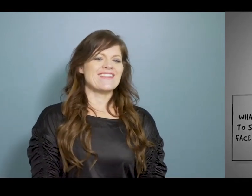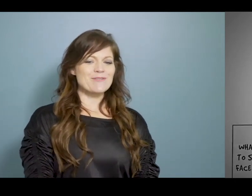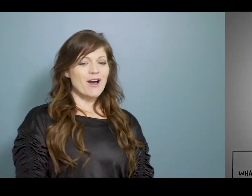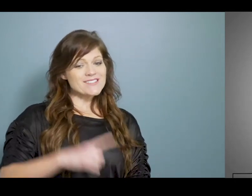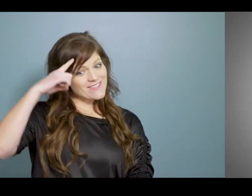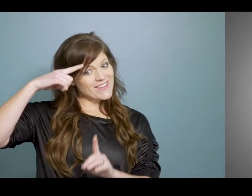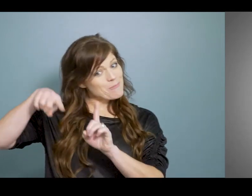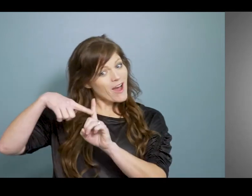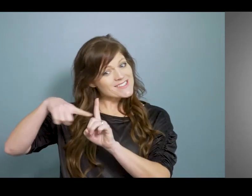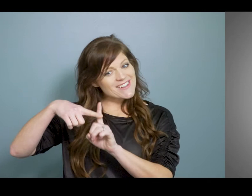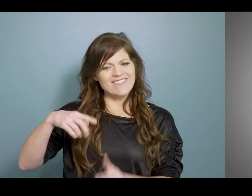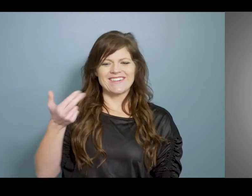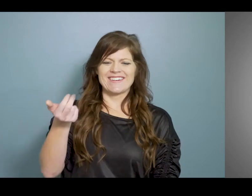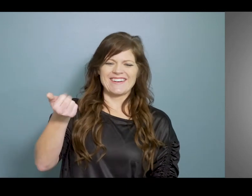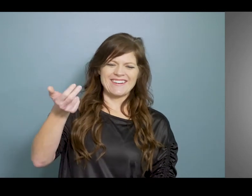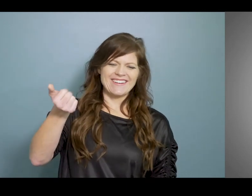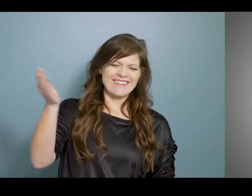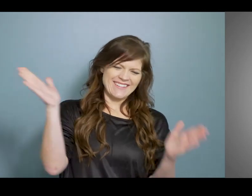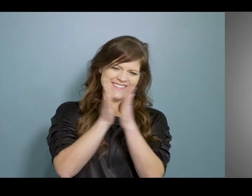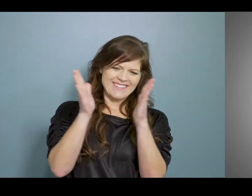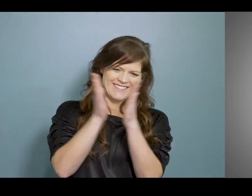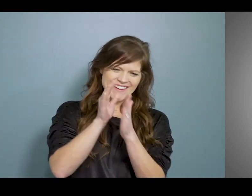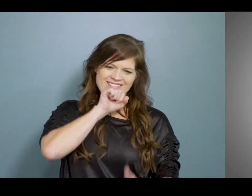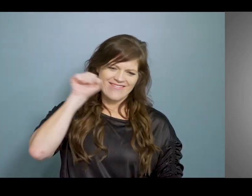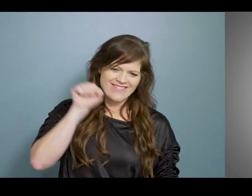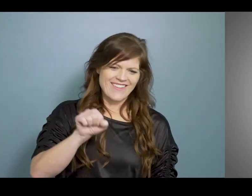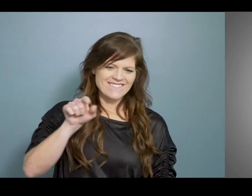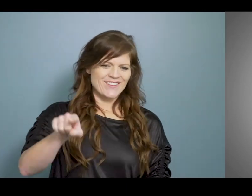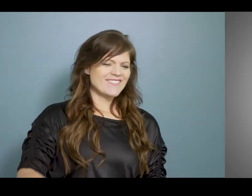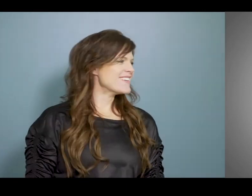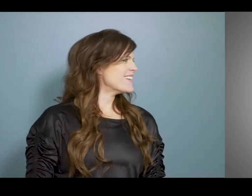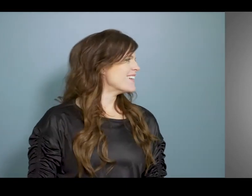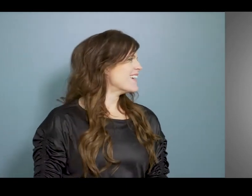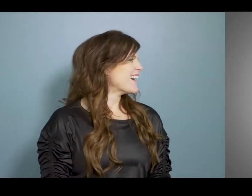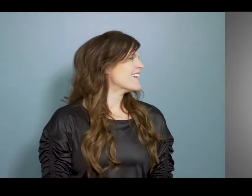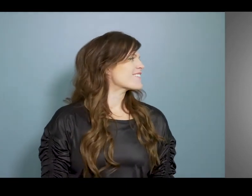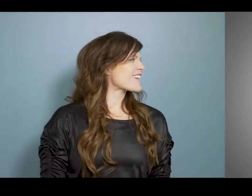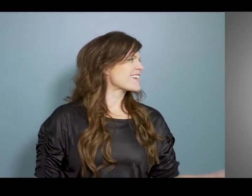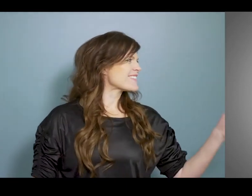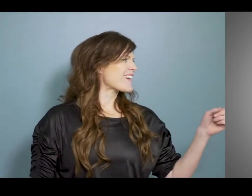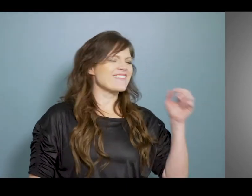and others? Your values might include love, respect, humor, patience, courage,